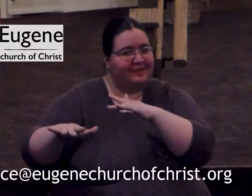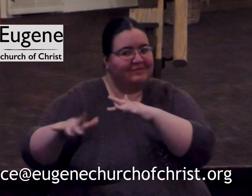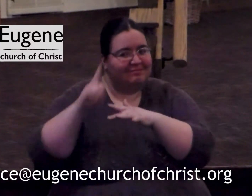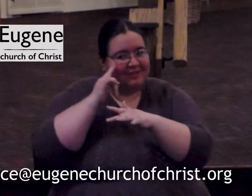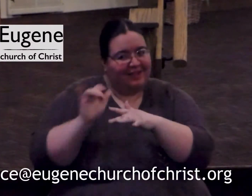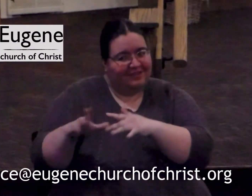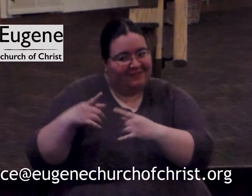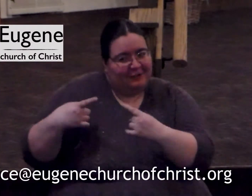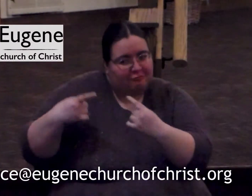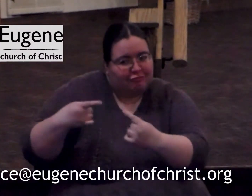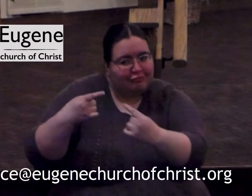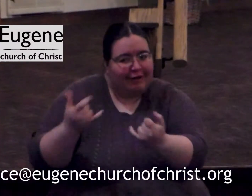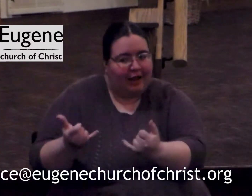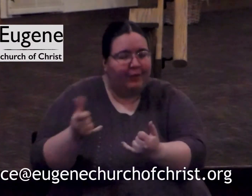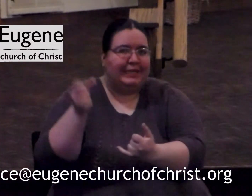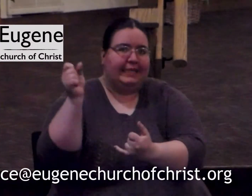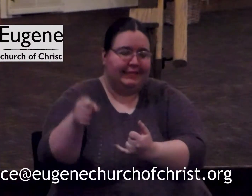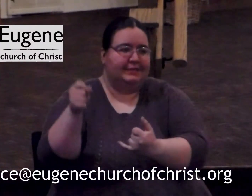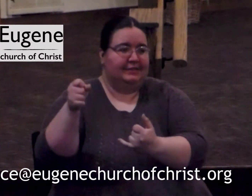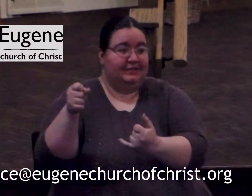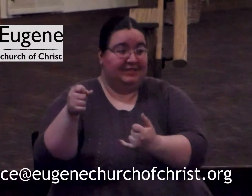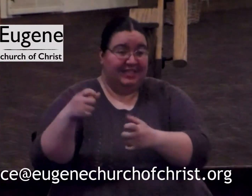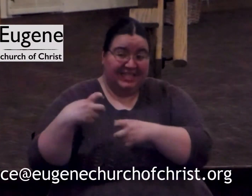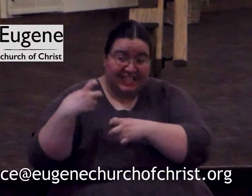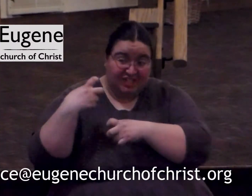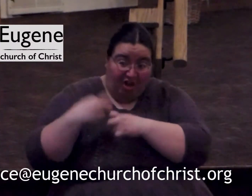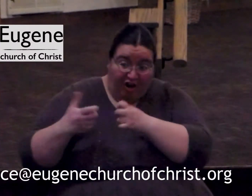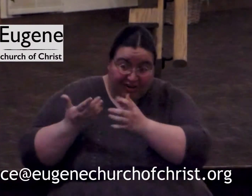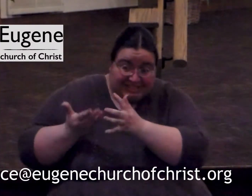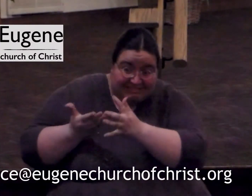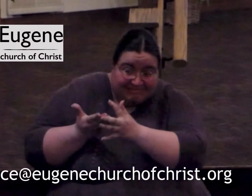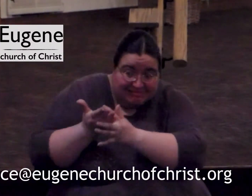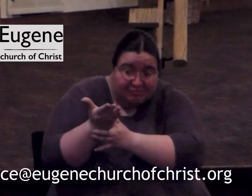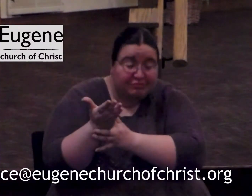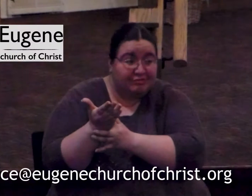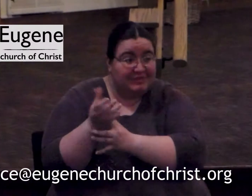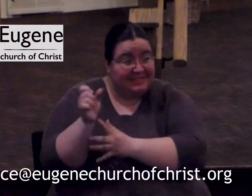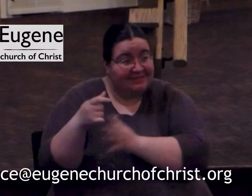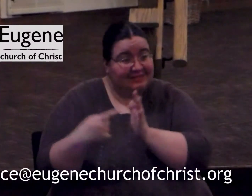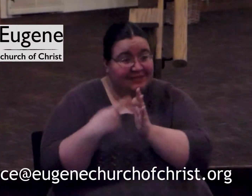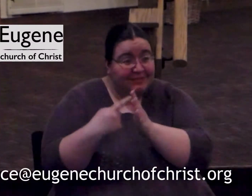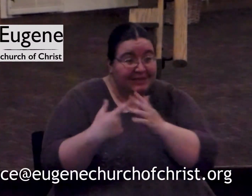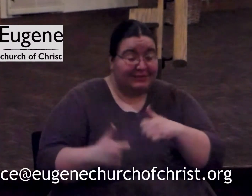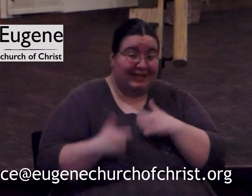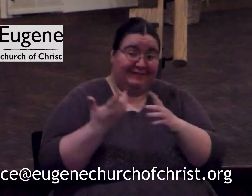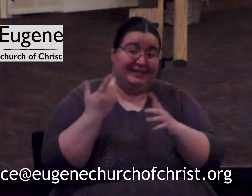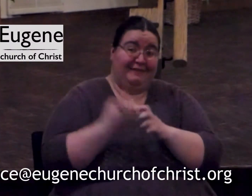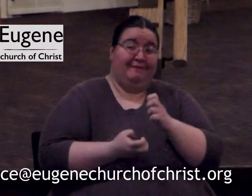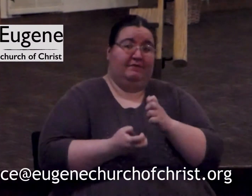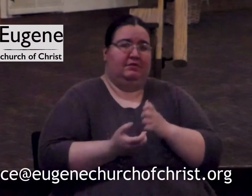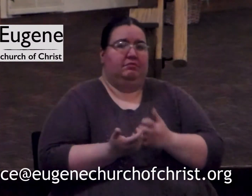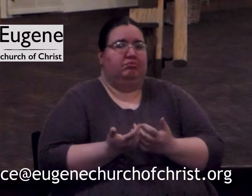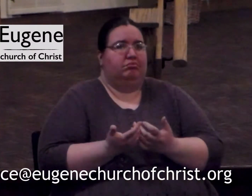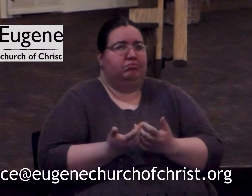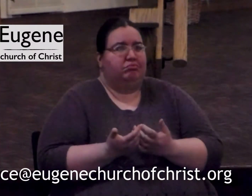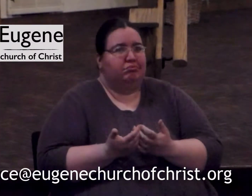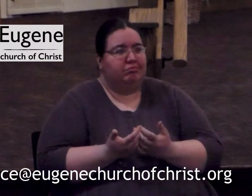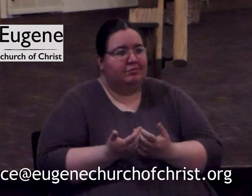there? Sometimes life is tough. I know that's the understatement of understatements, but it is not always smooth, it is not